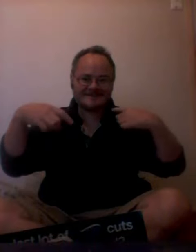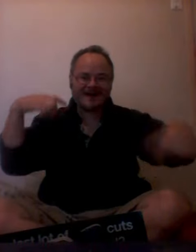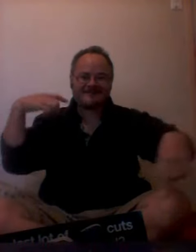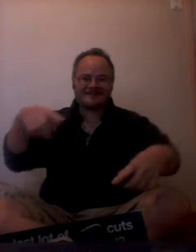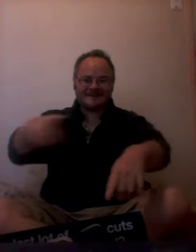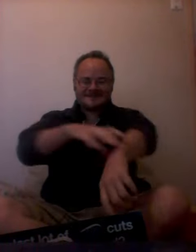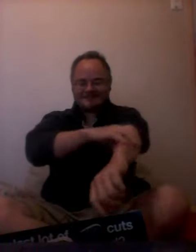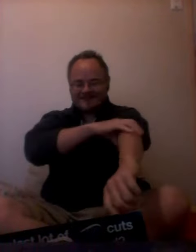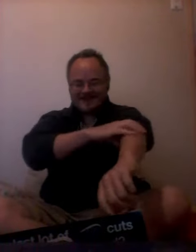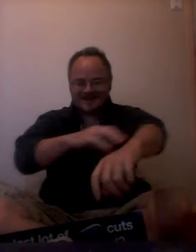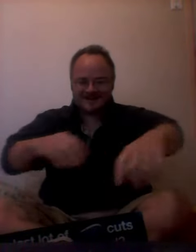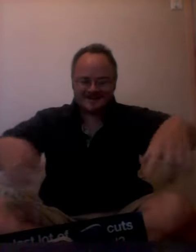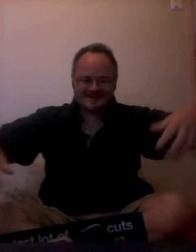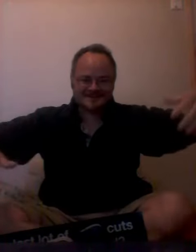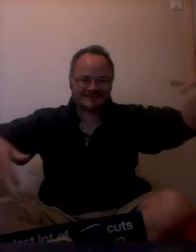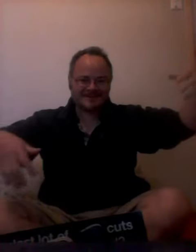scar, yes. Seventh.